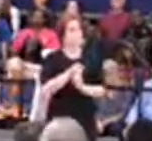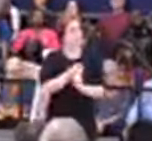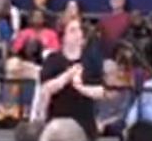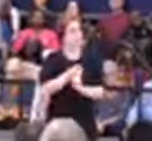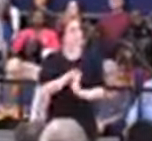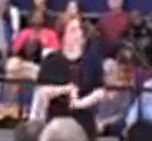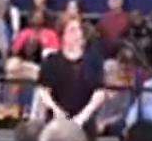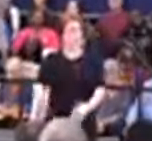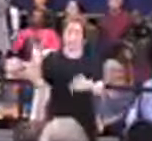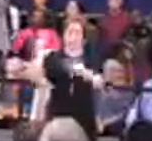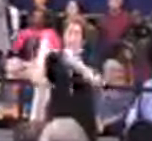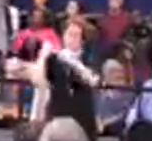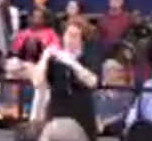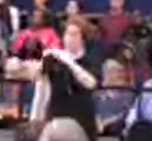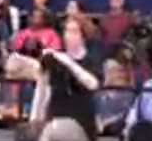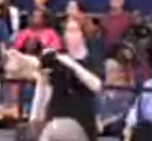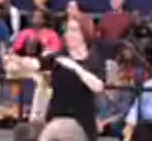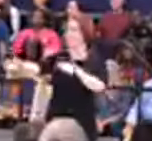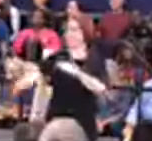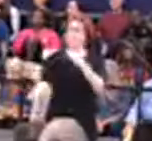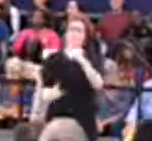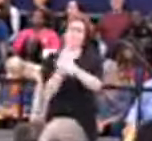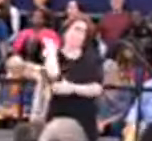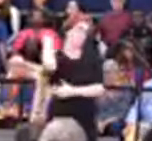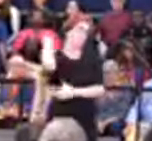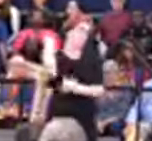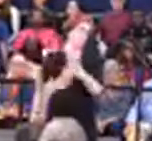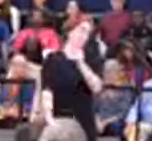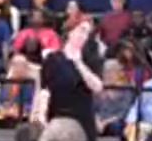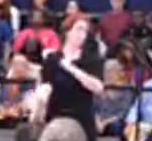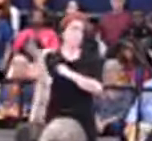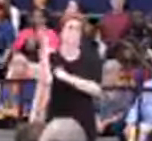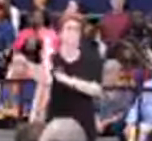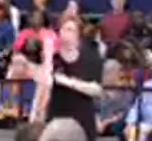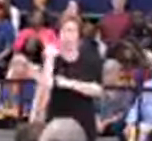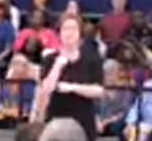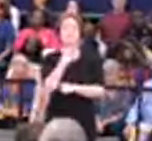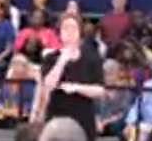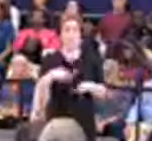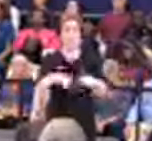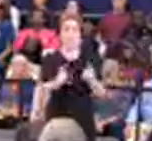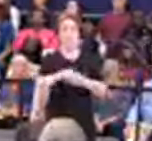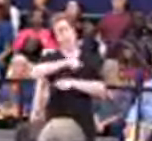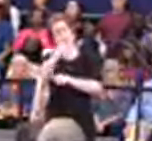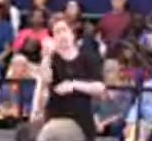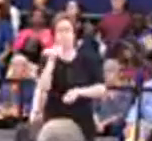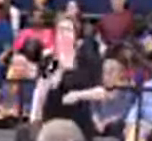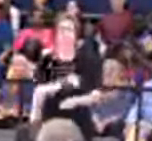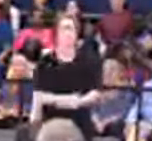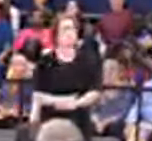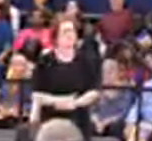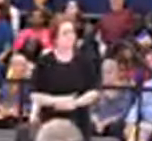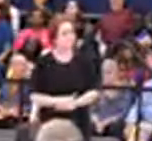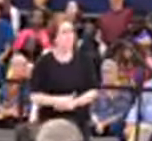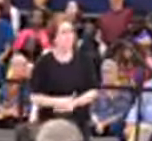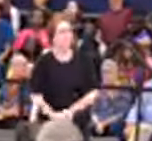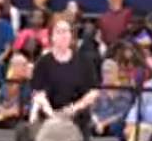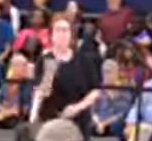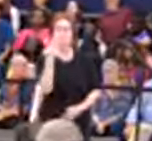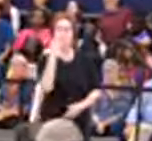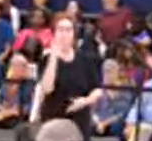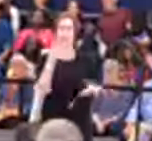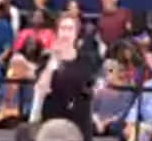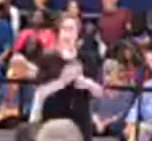Sold us out and sold them out. Because let's be clear, I said this in the debate the other night. There are four winners